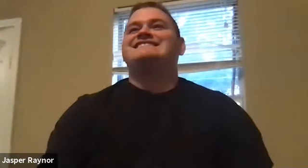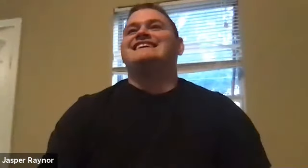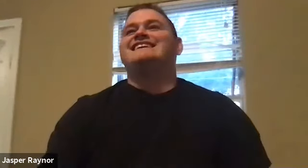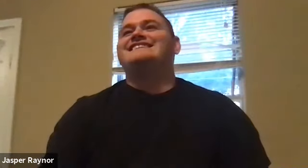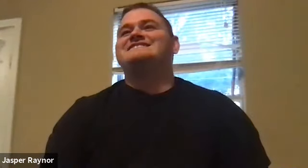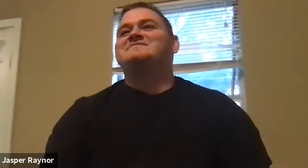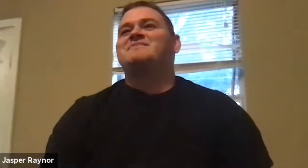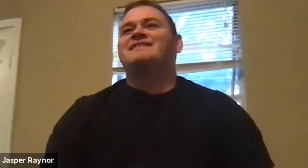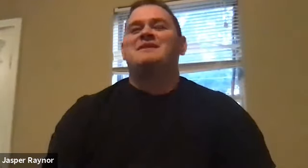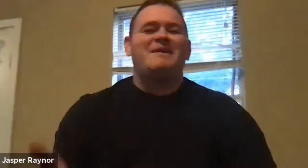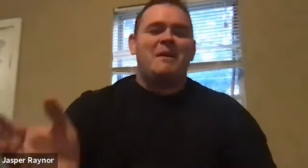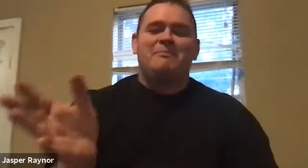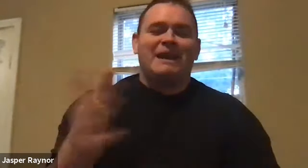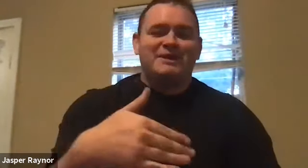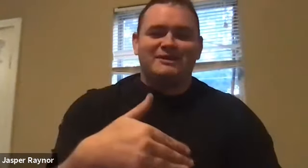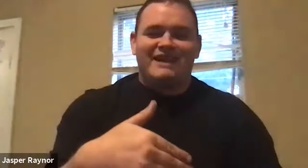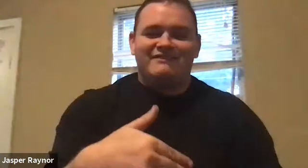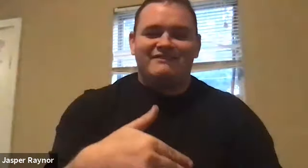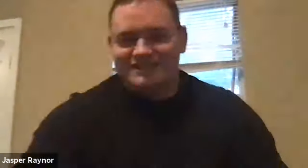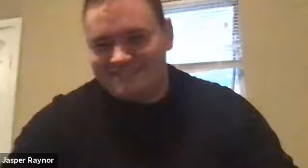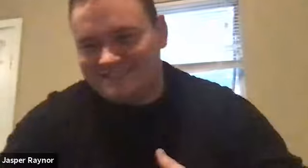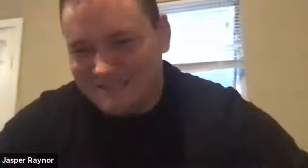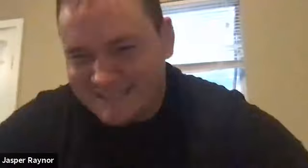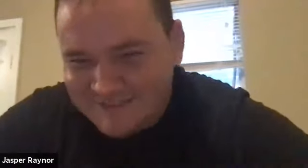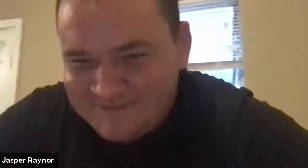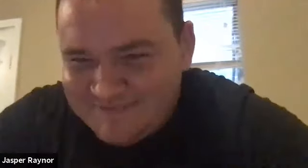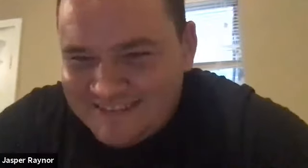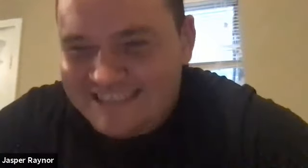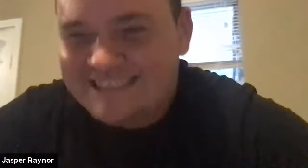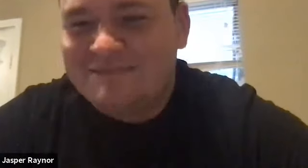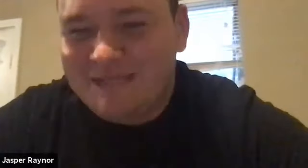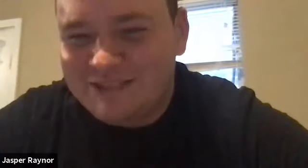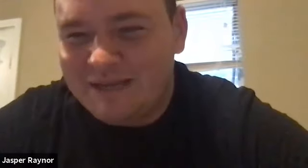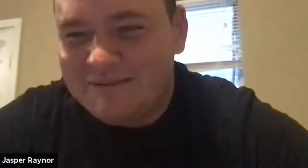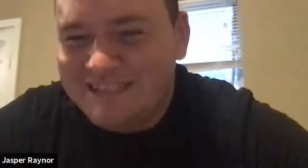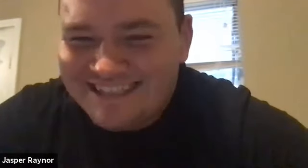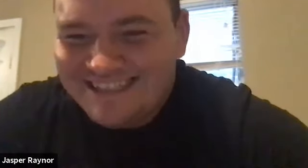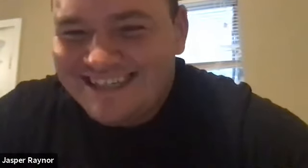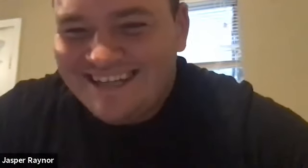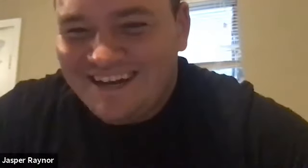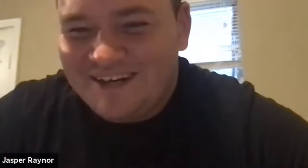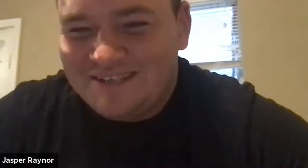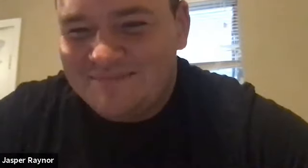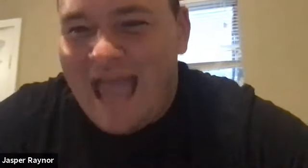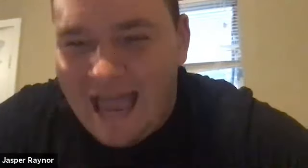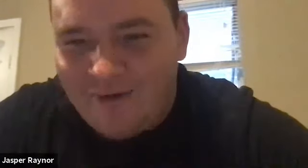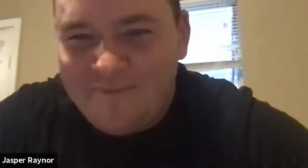thought you said egg. Blame it on the deaf talk. That's all we gotta do. It's the speech impediment. I actually have How? that